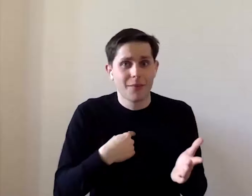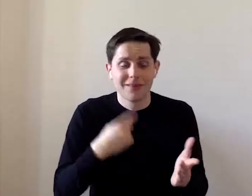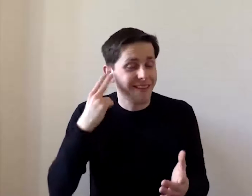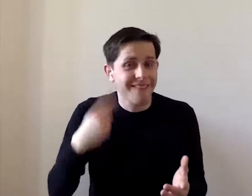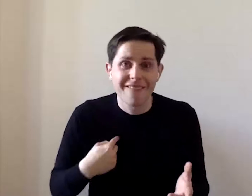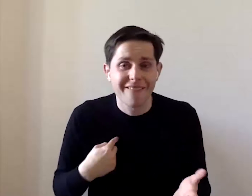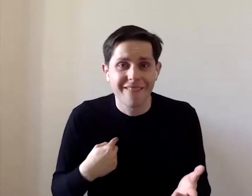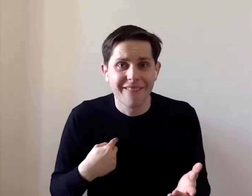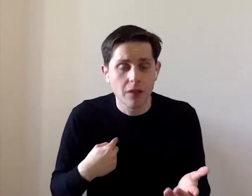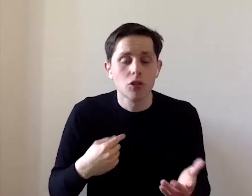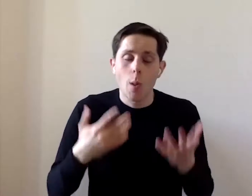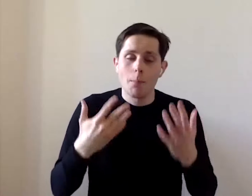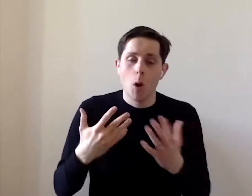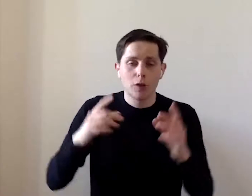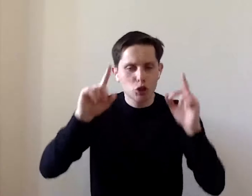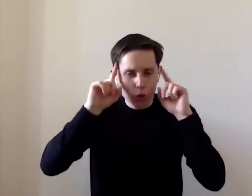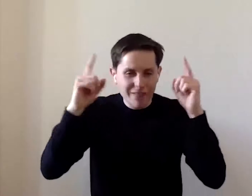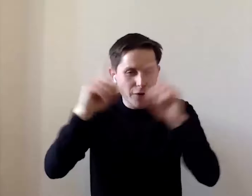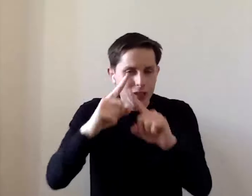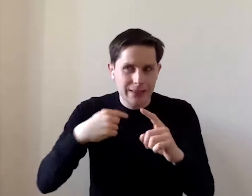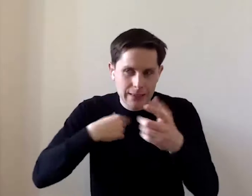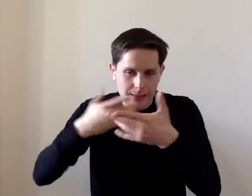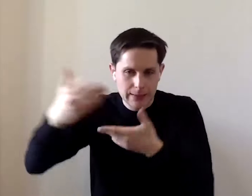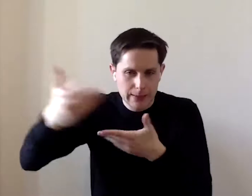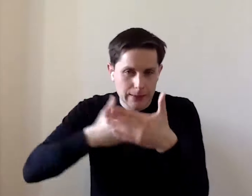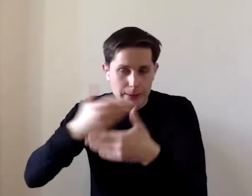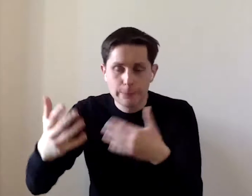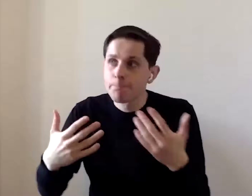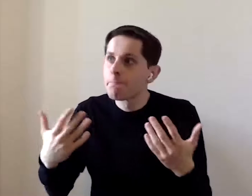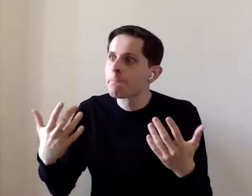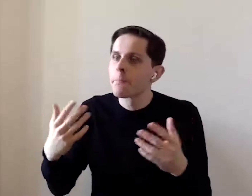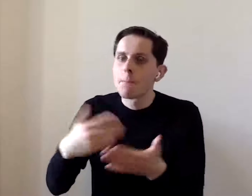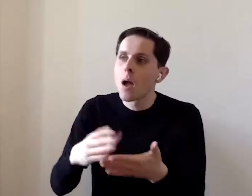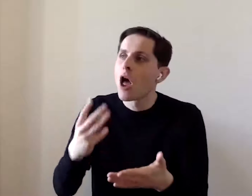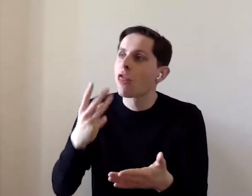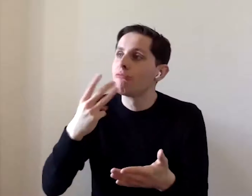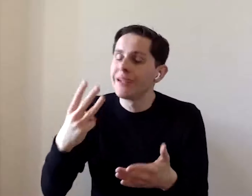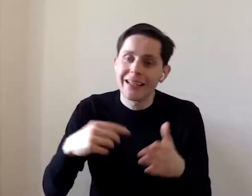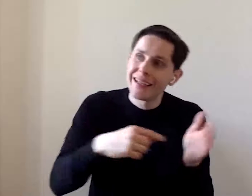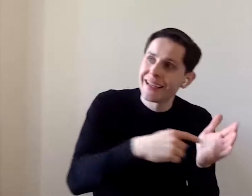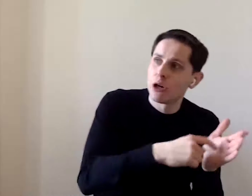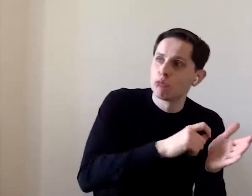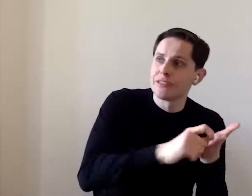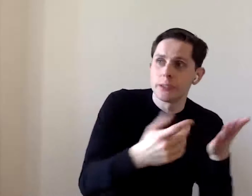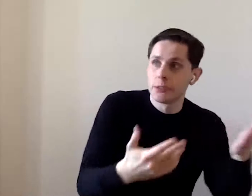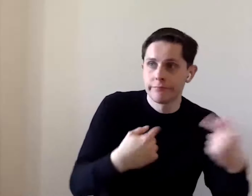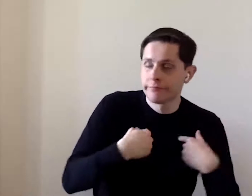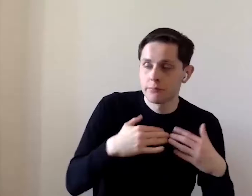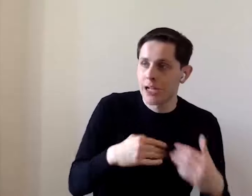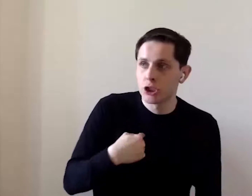in written form. And I'm having to have discussions at the moment with my university in relation to how I